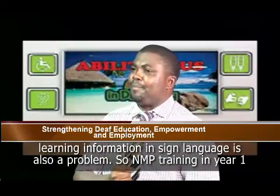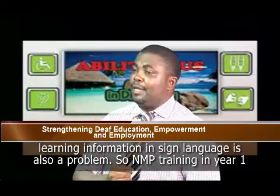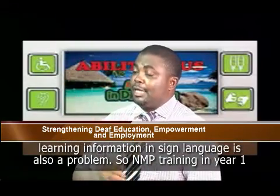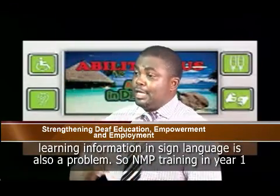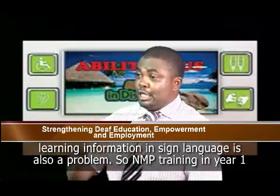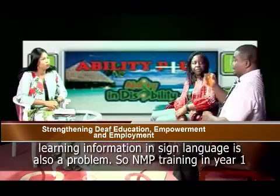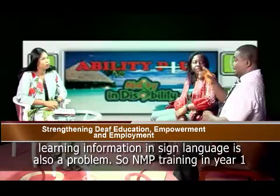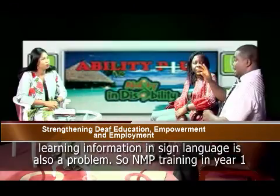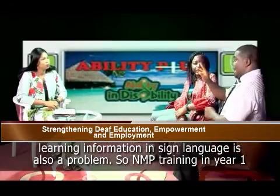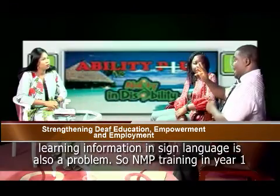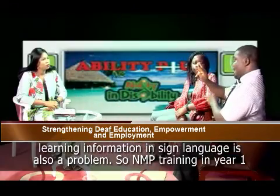a problem.